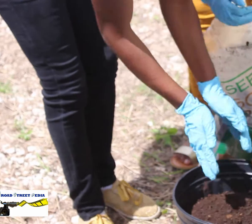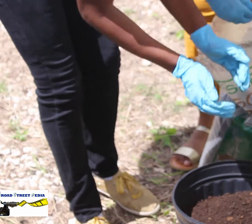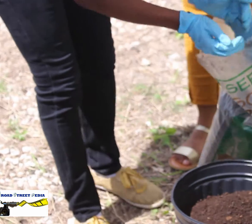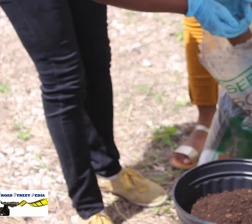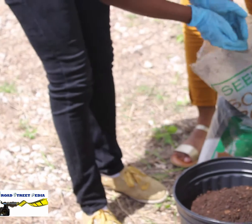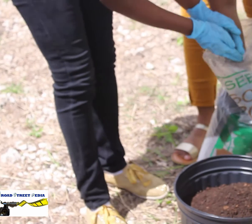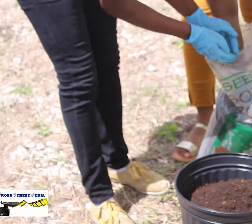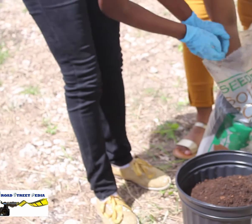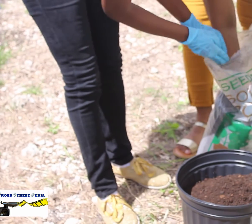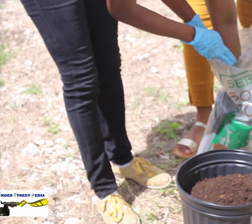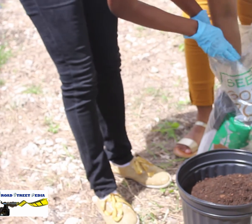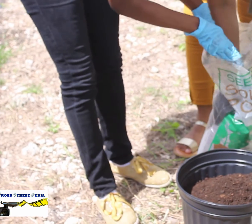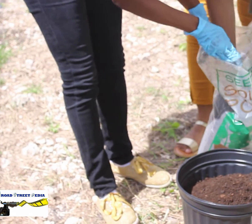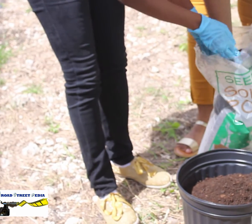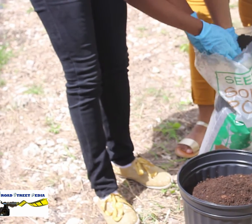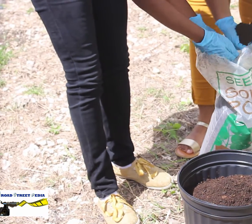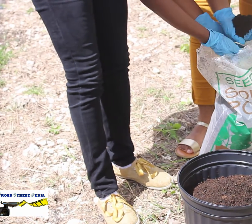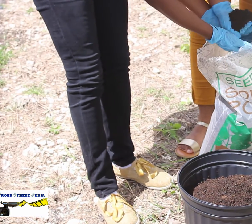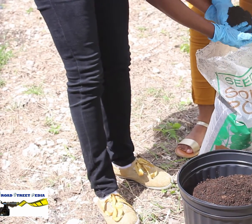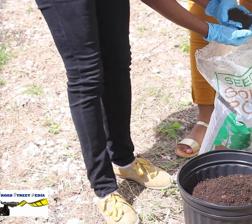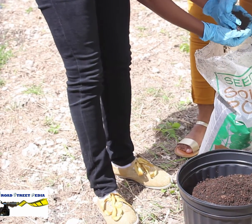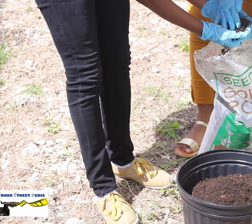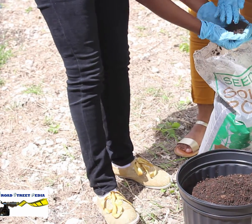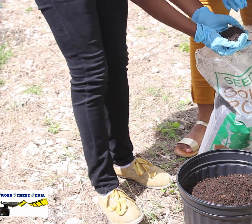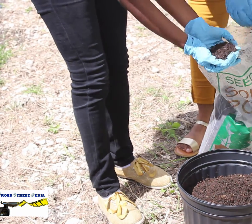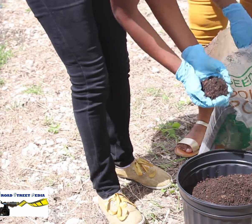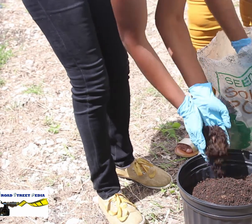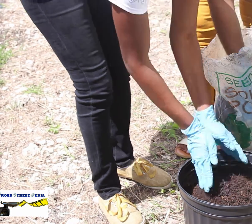That's right. You can try it. You can try